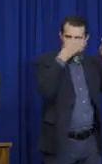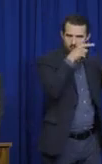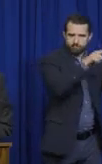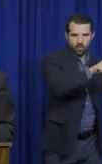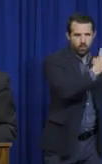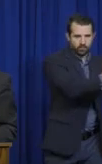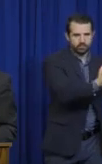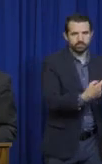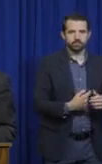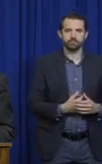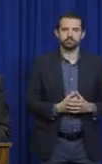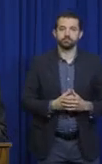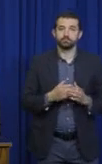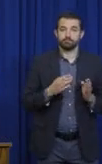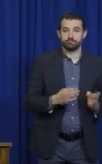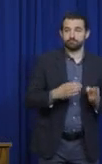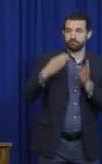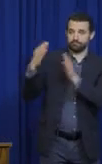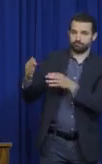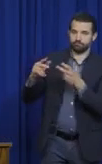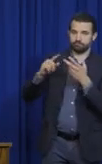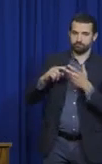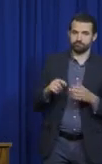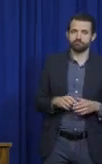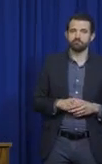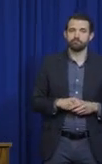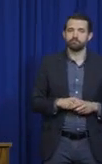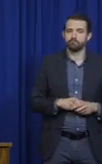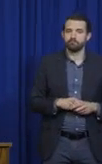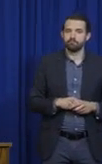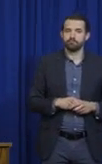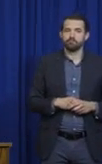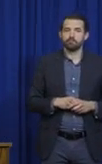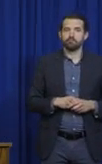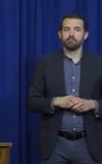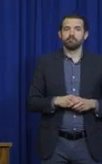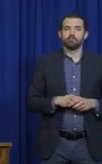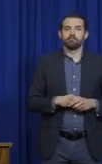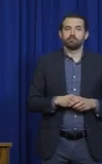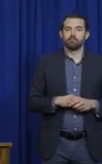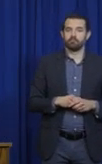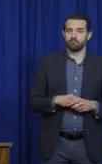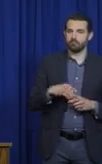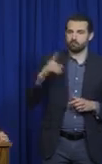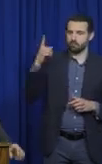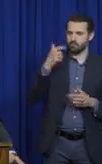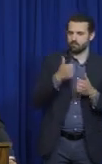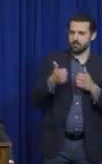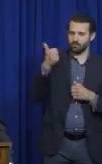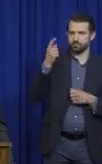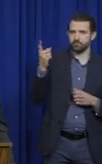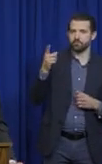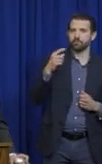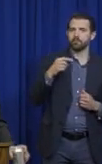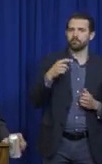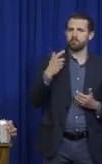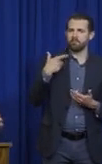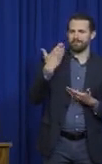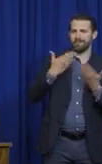And then I'll turn things over to Commissioner Fortman. Yep. Yeah, yes. And Commissioner Fortman, this may be a very simple, brief question